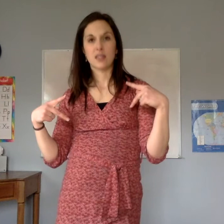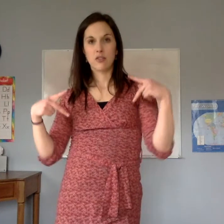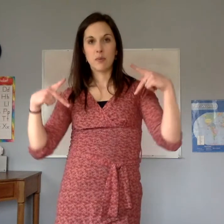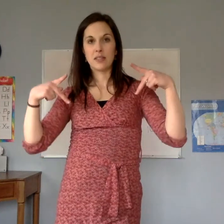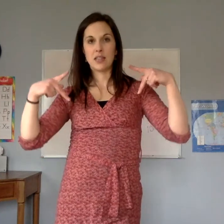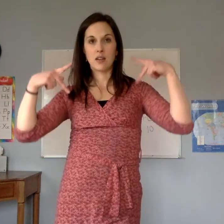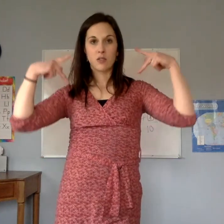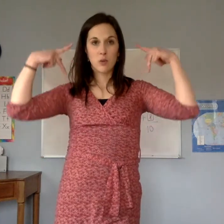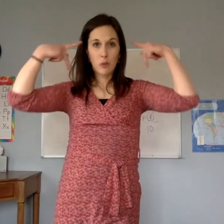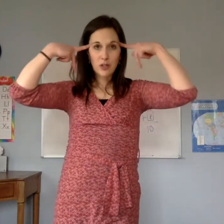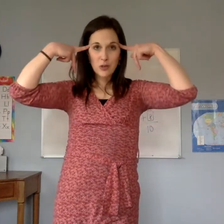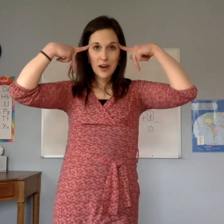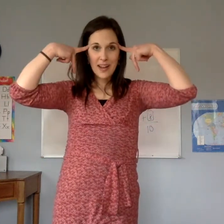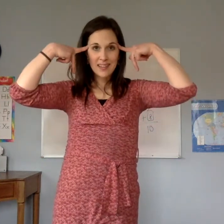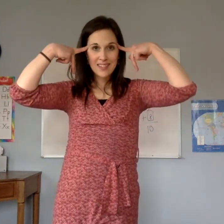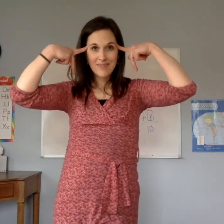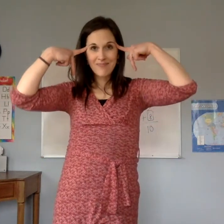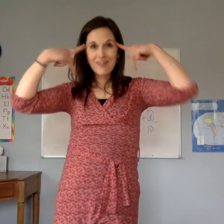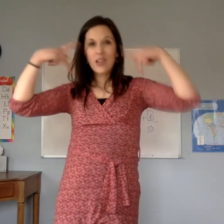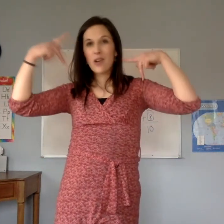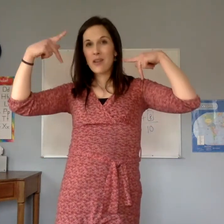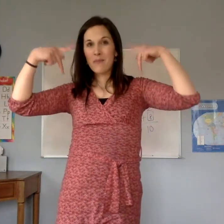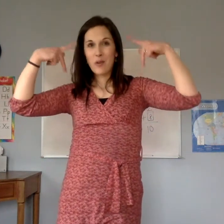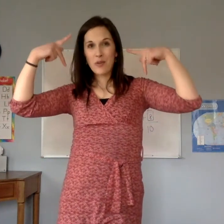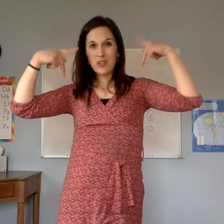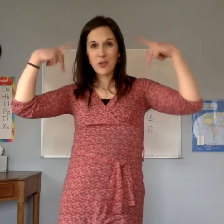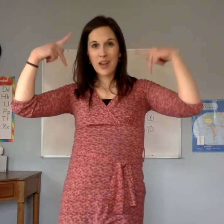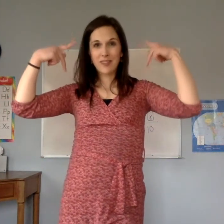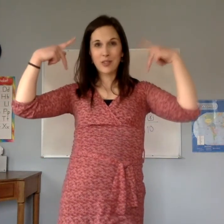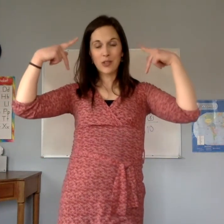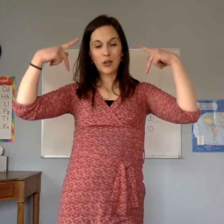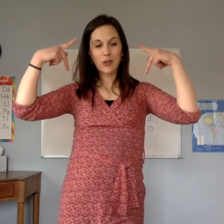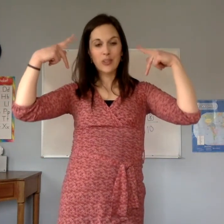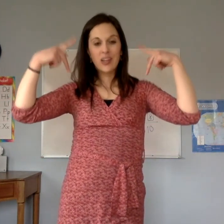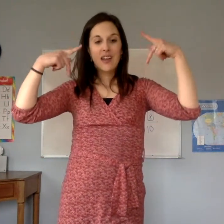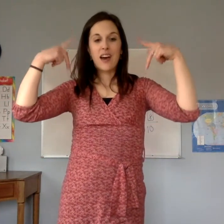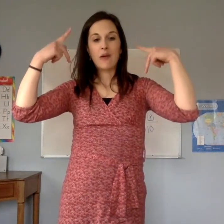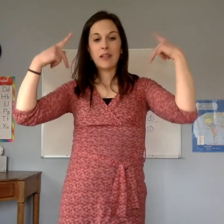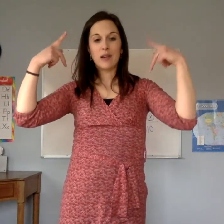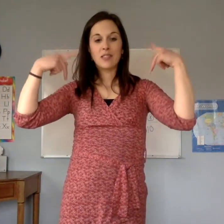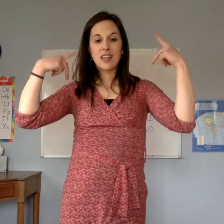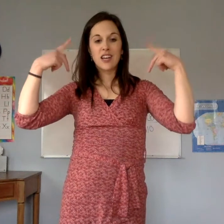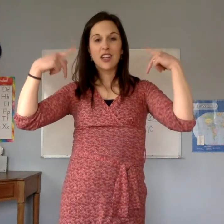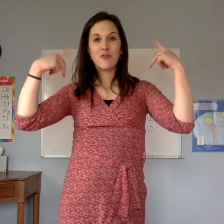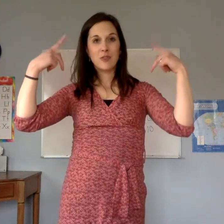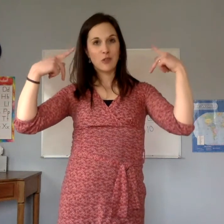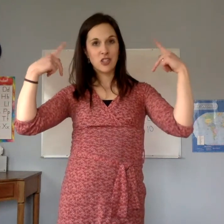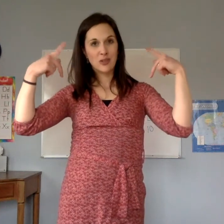600 BC. And so we point to our heads and we do kind of little circles. Lao Tzu, Confucius,